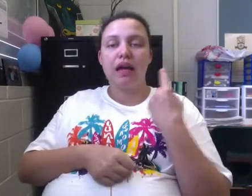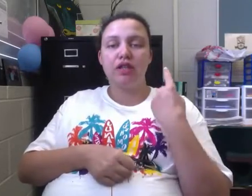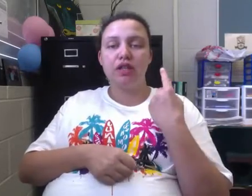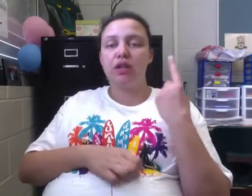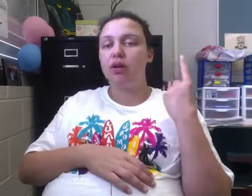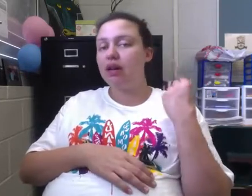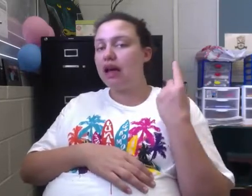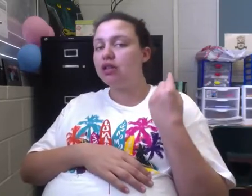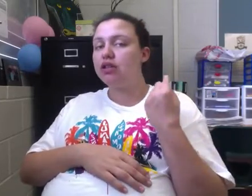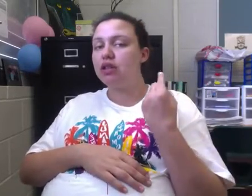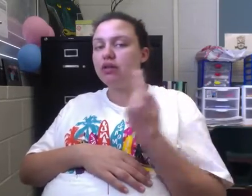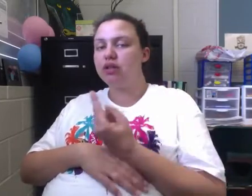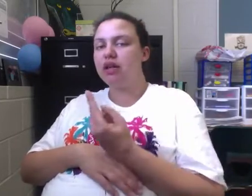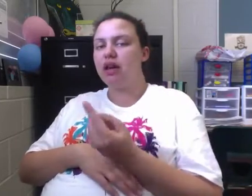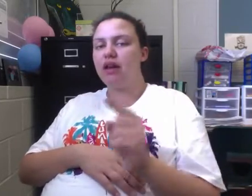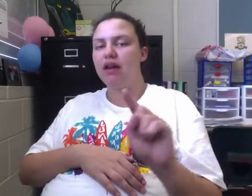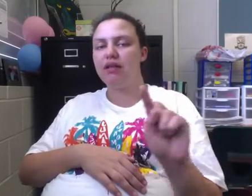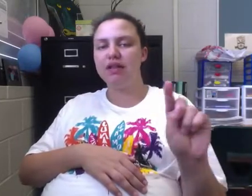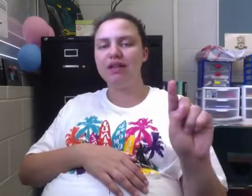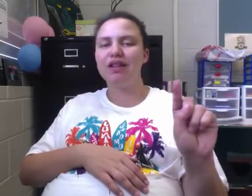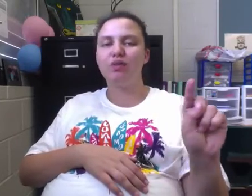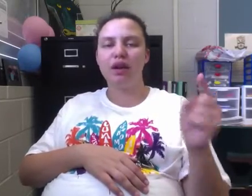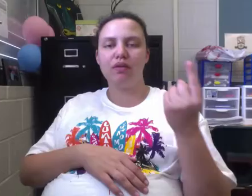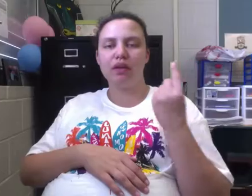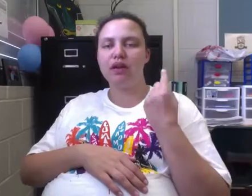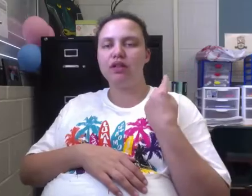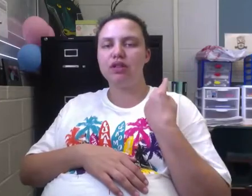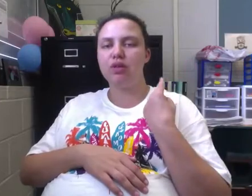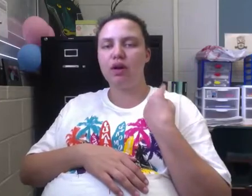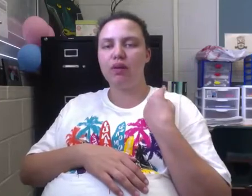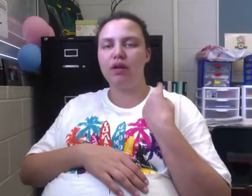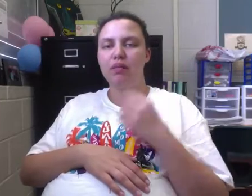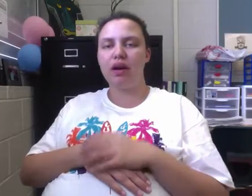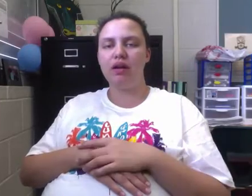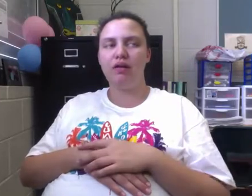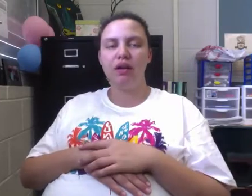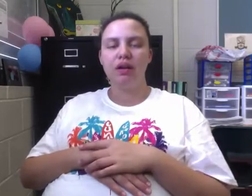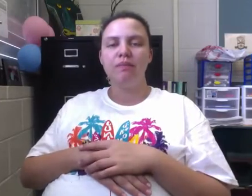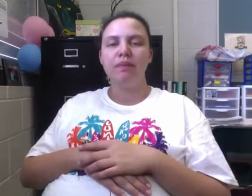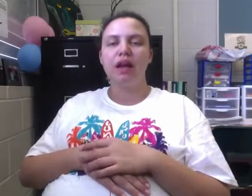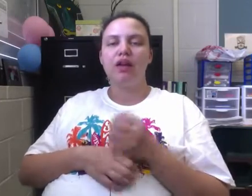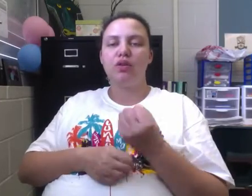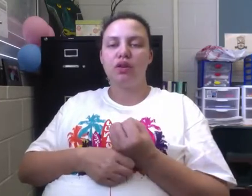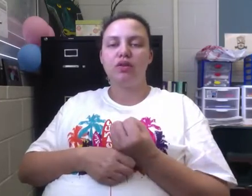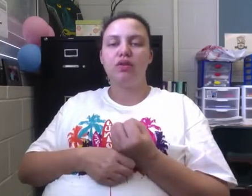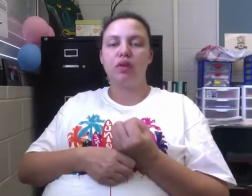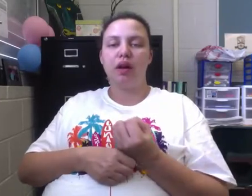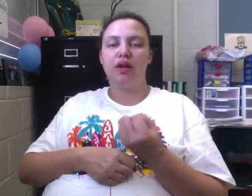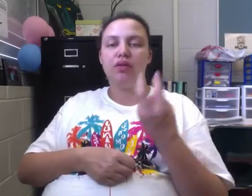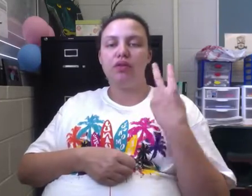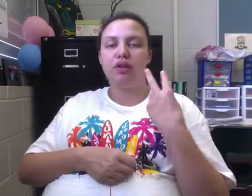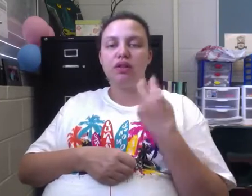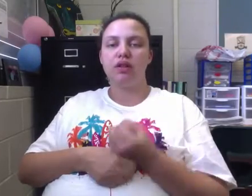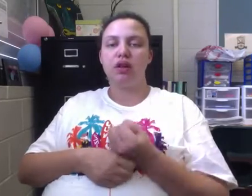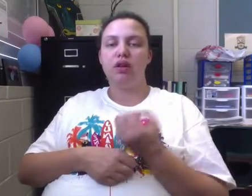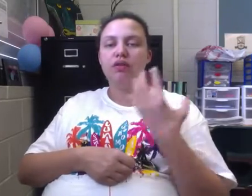Last year or last year, which is kind of that, it's not a 20 really, it's just the 1 wiggling behind you. And you can also throw behind you 2 years ago, 5